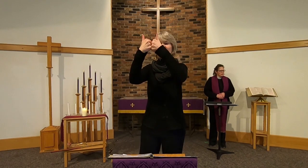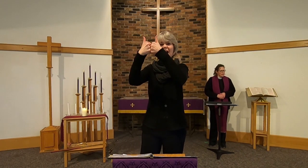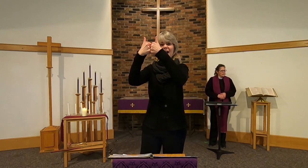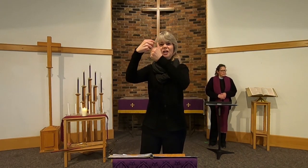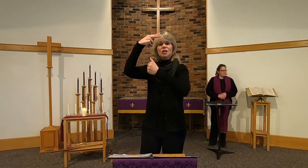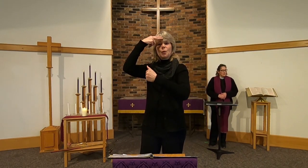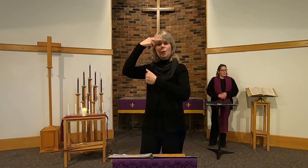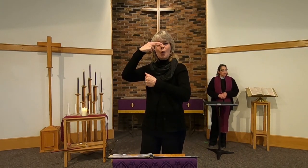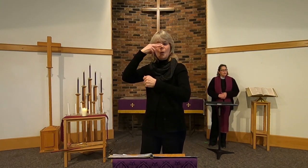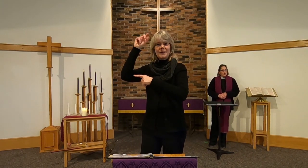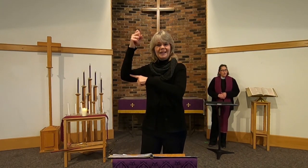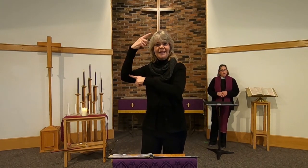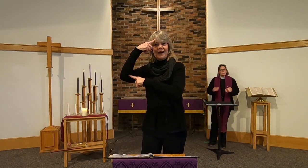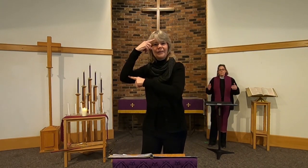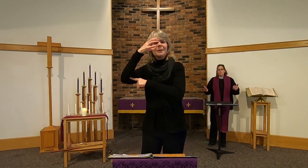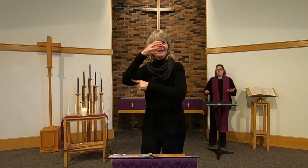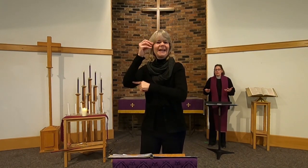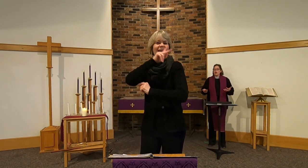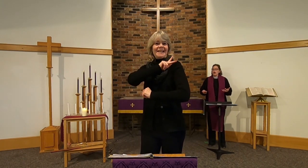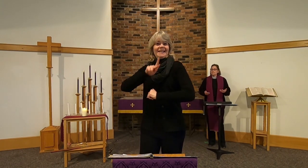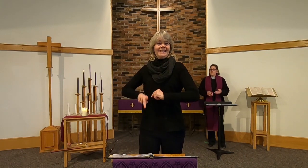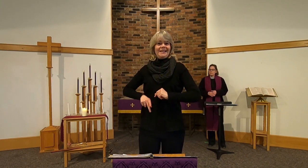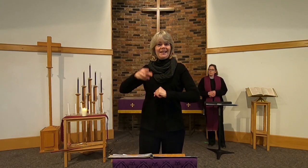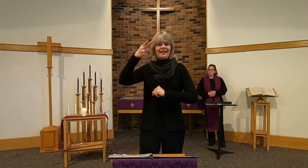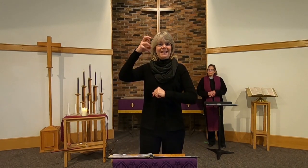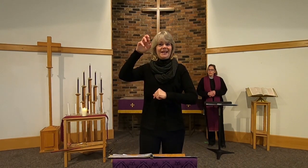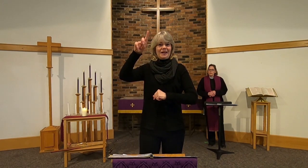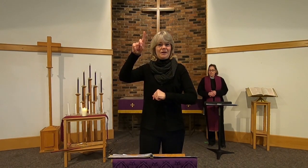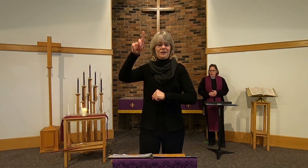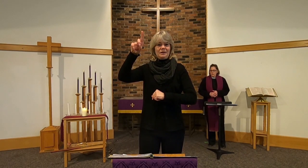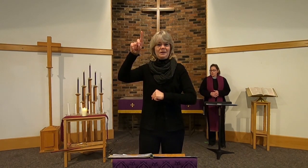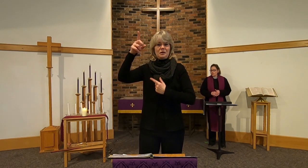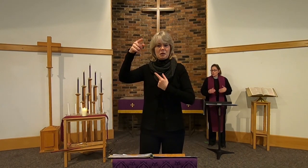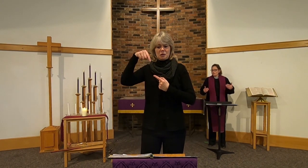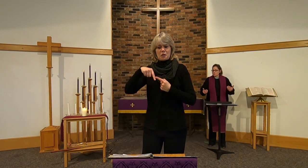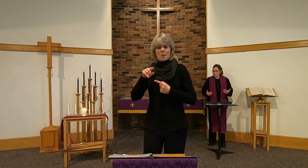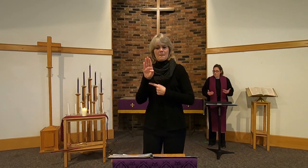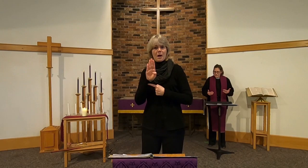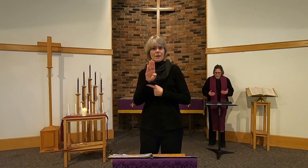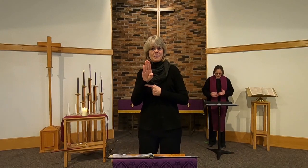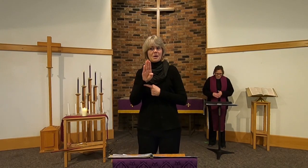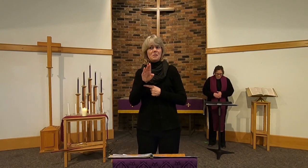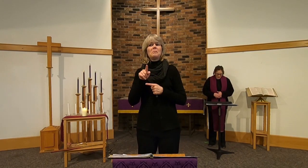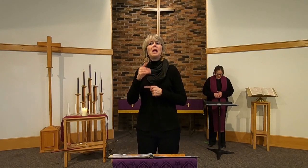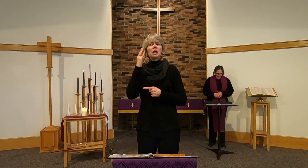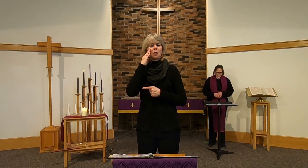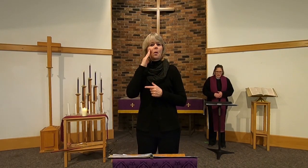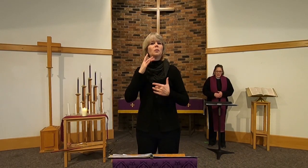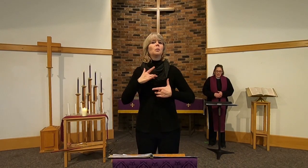So Bartimaeus knows what God is up to. God shows mercy.